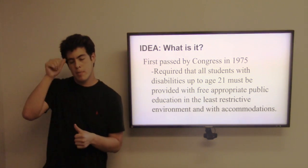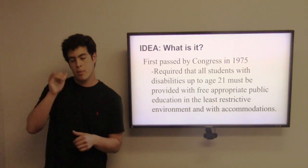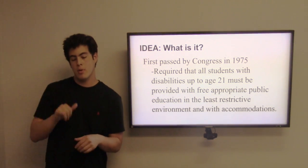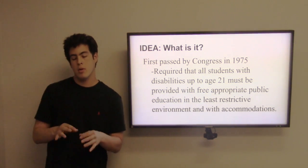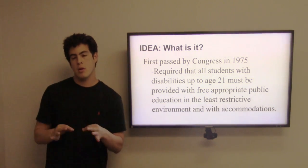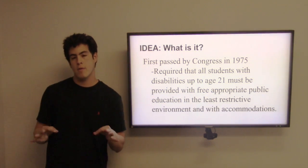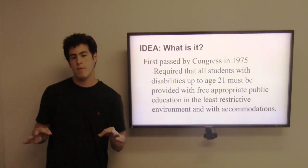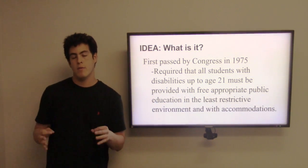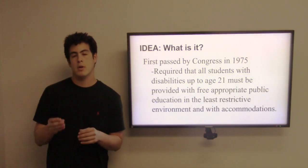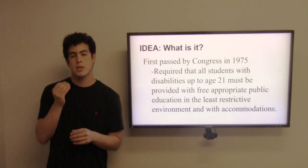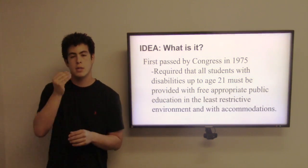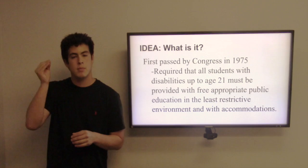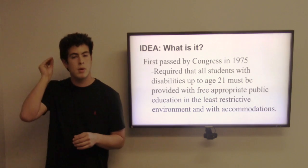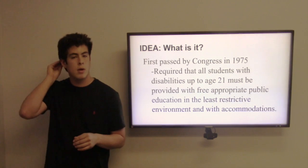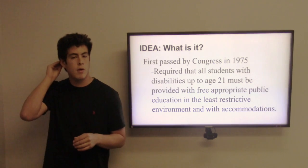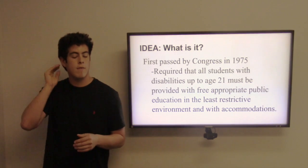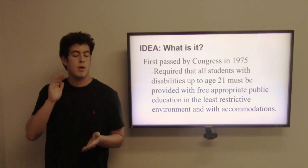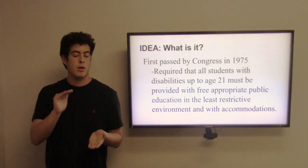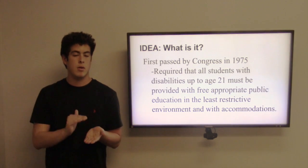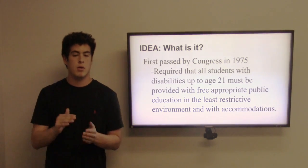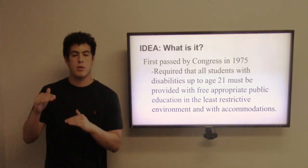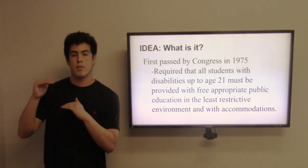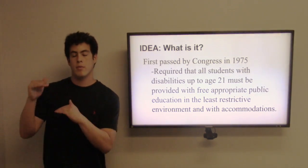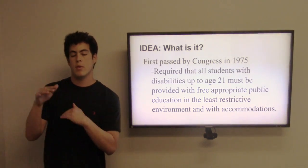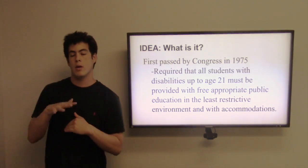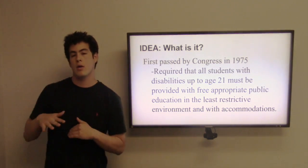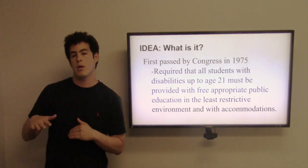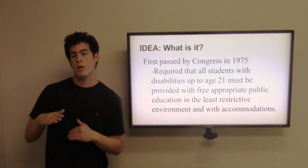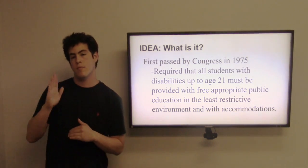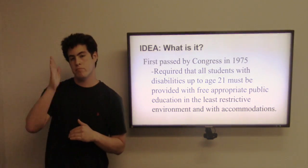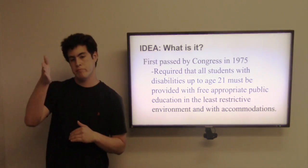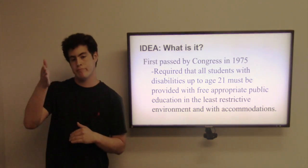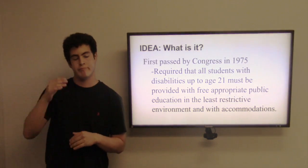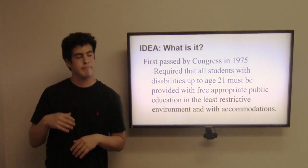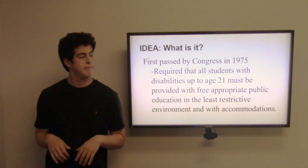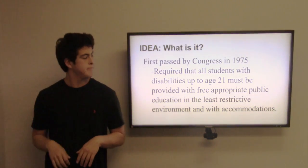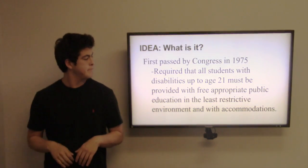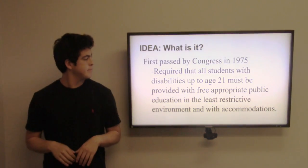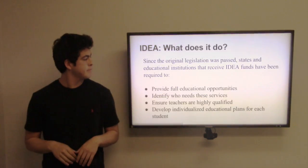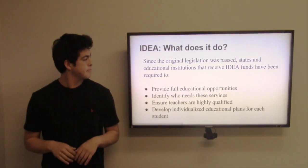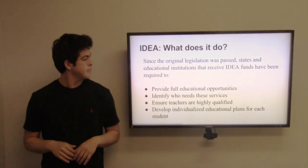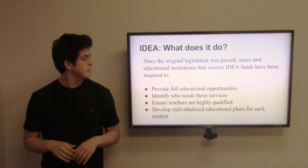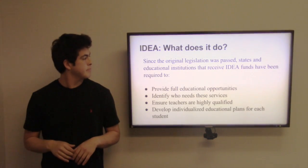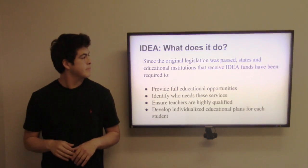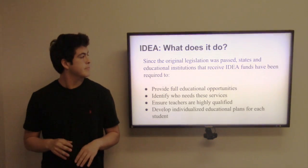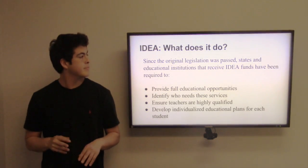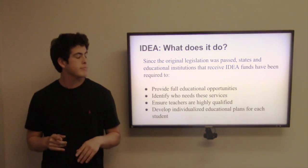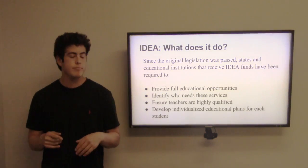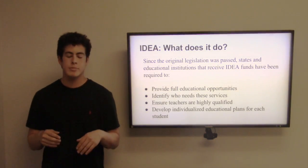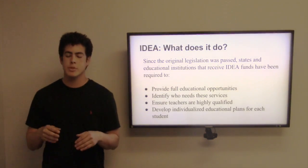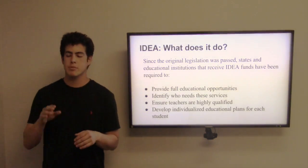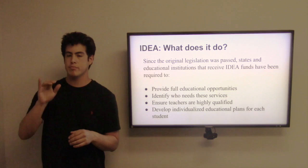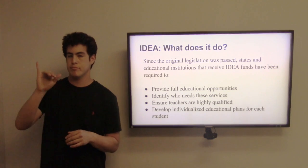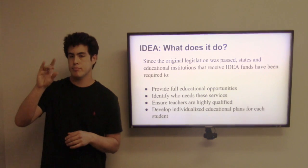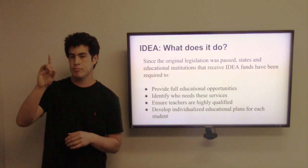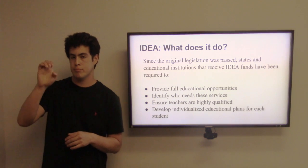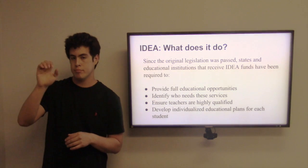It's important to keep the least restrictive environment phrase in the back of your head because it will become important later on in the presentation.